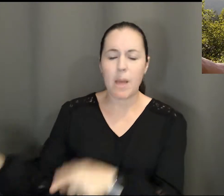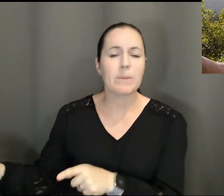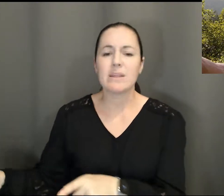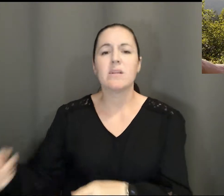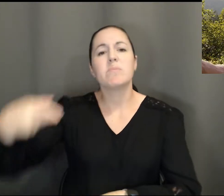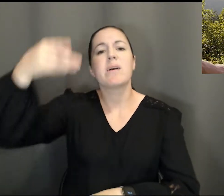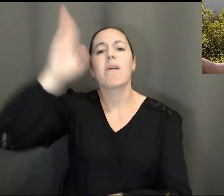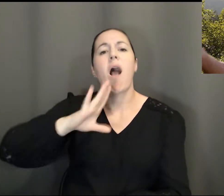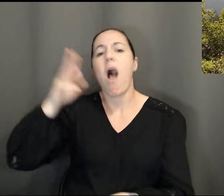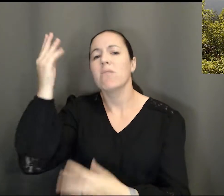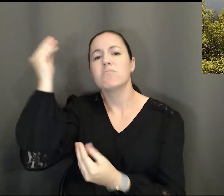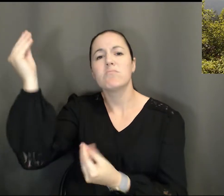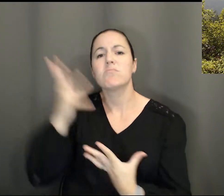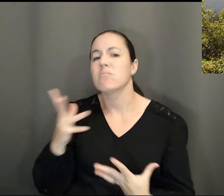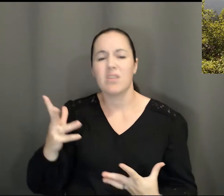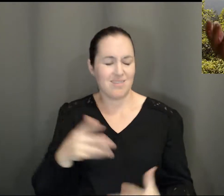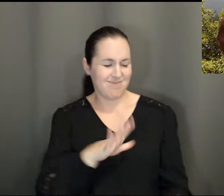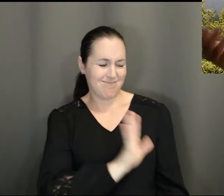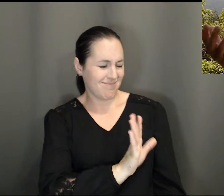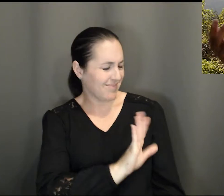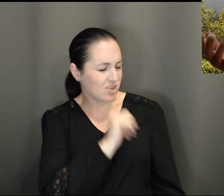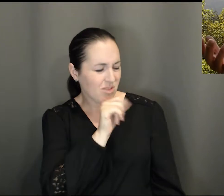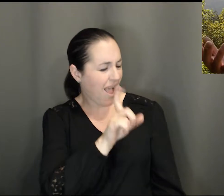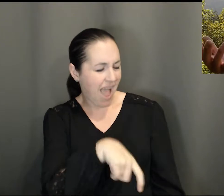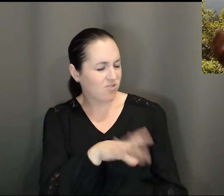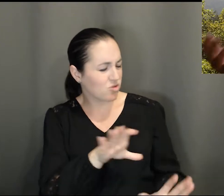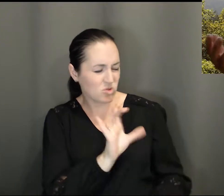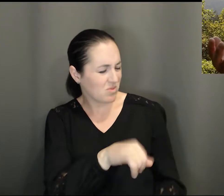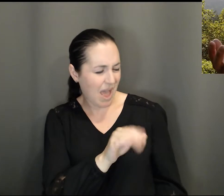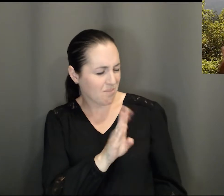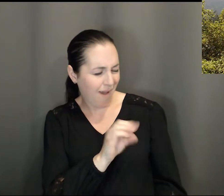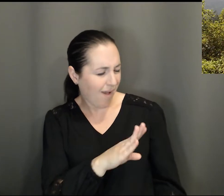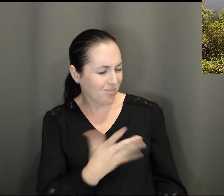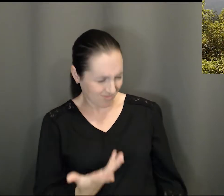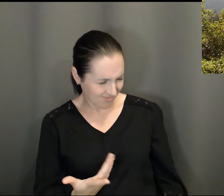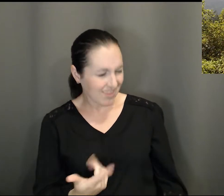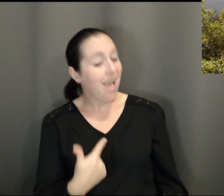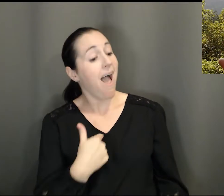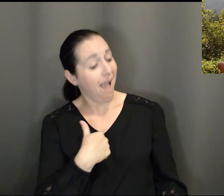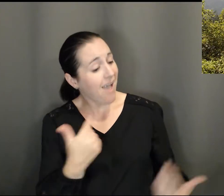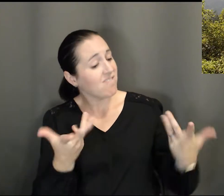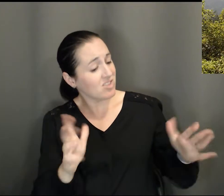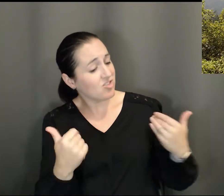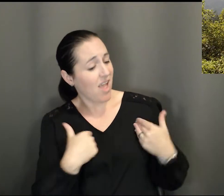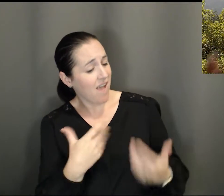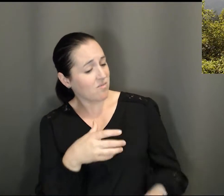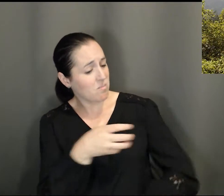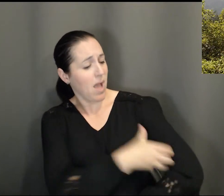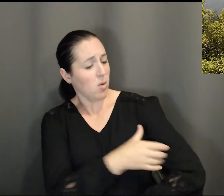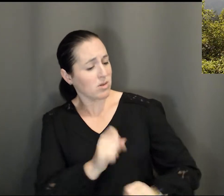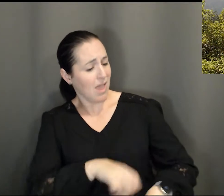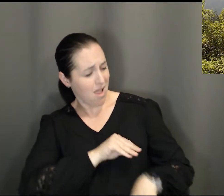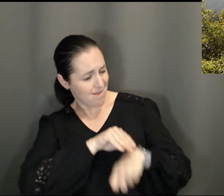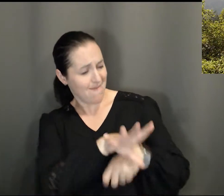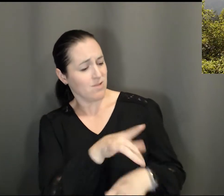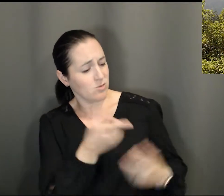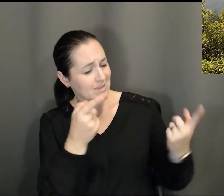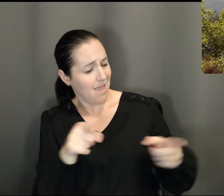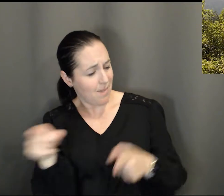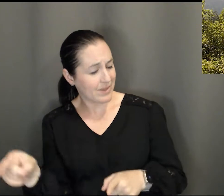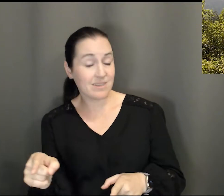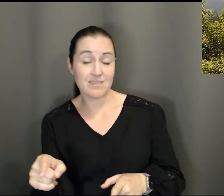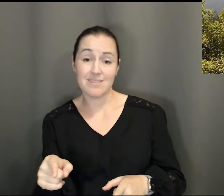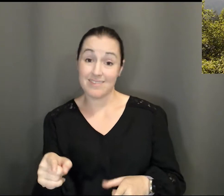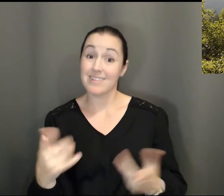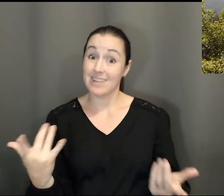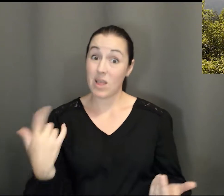that we like to think that we can make most things in life happen? I remember when I was younger, I used to hear this saying all the time. If it's to